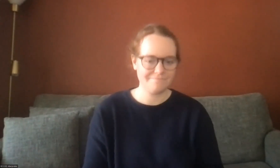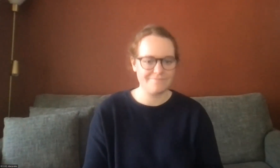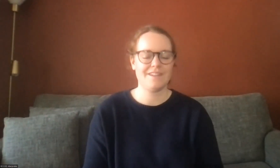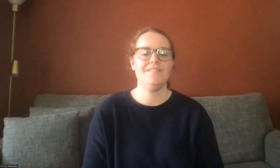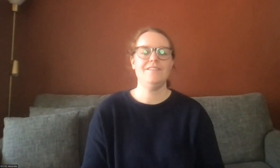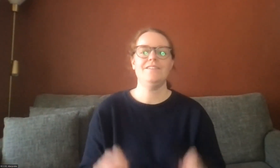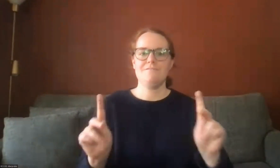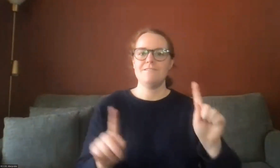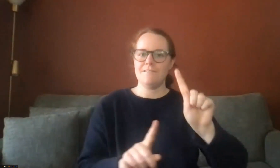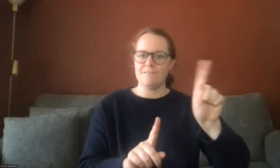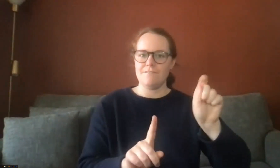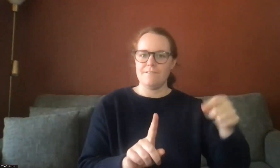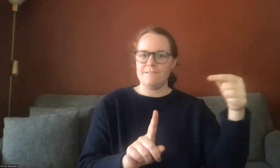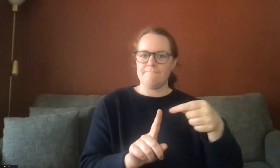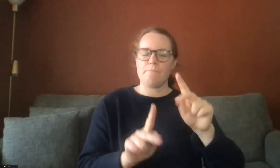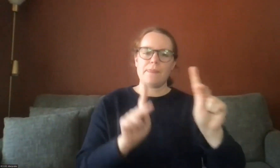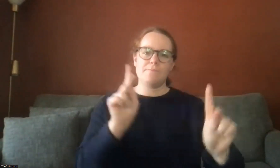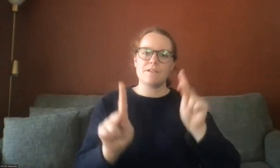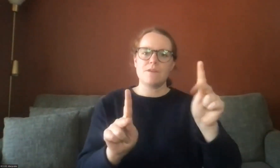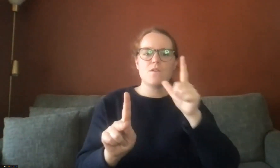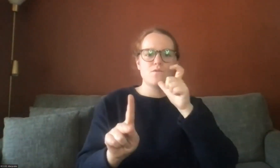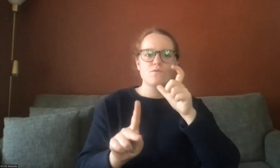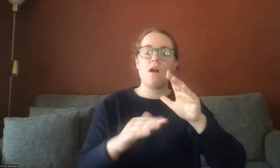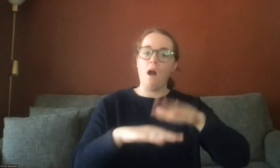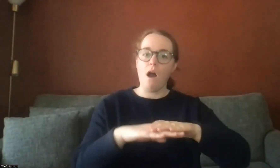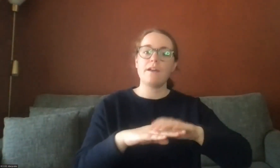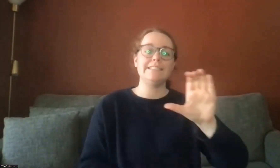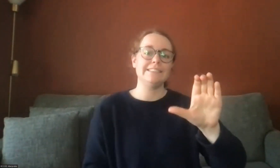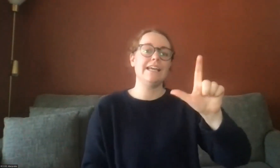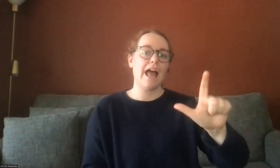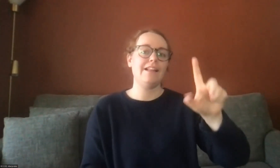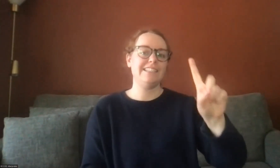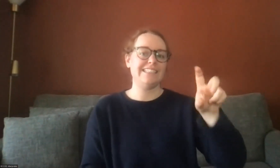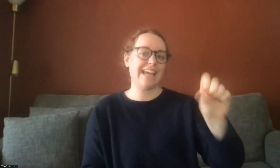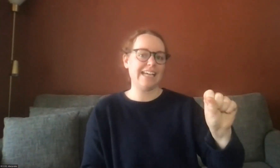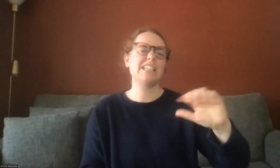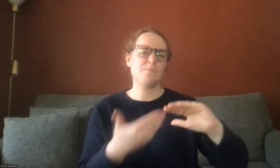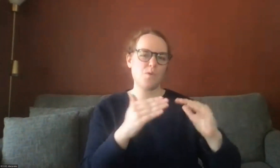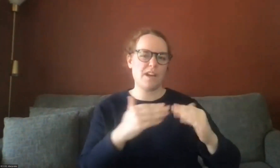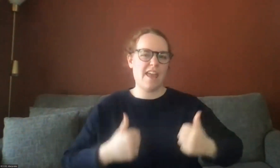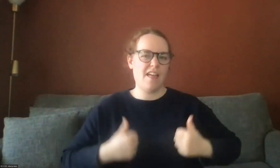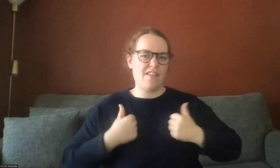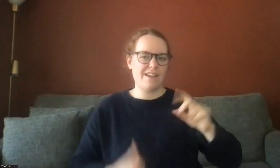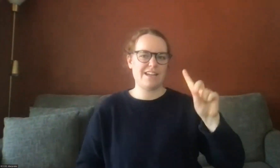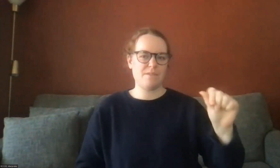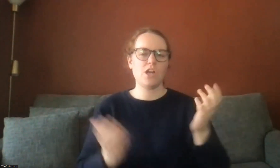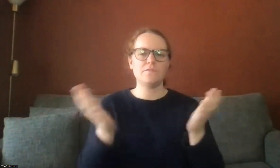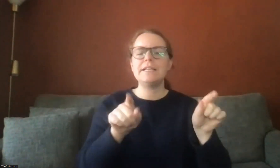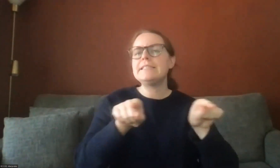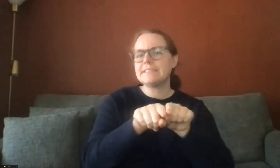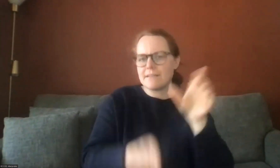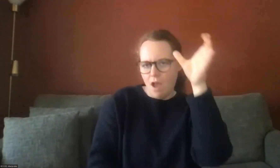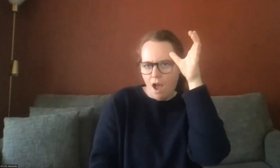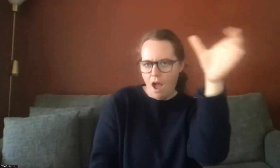people who are like on community living disability services, yes, so same thing. They would be eligible for